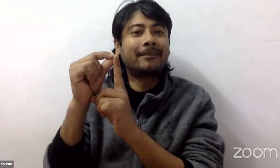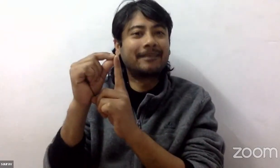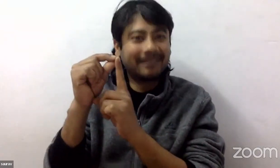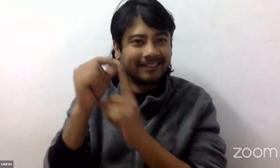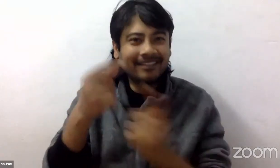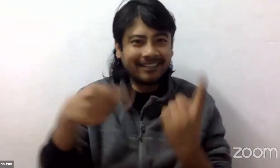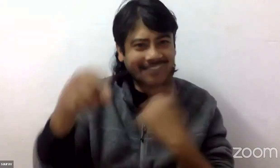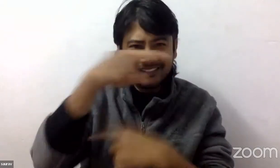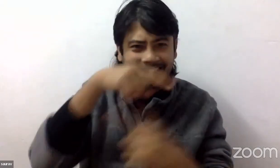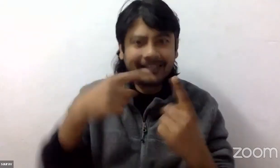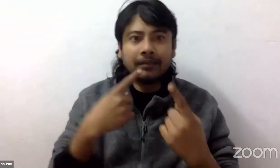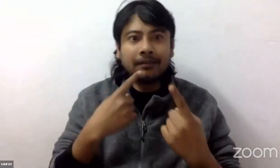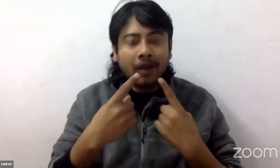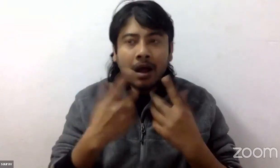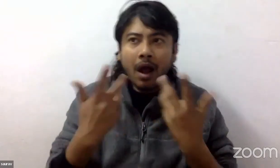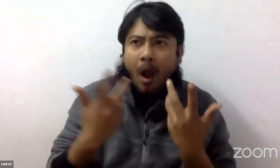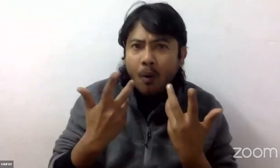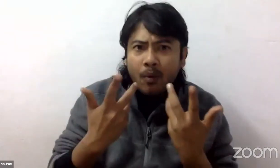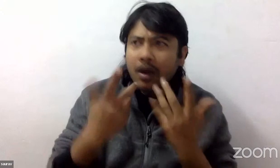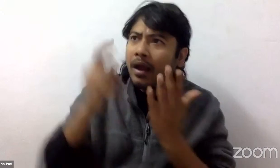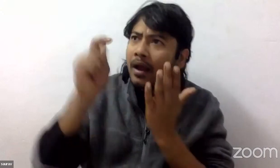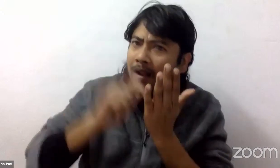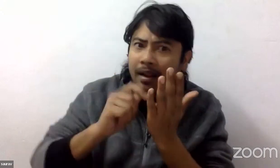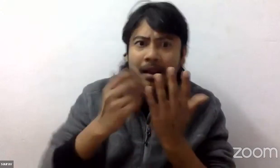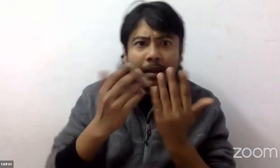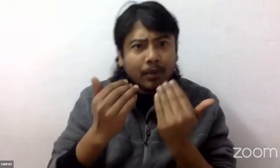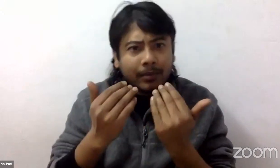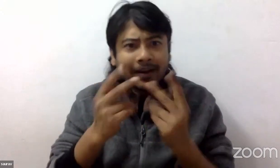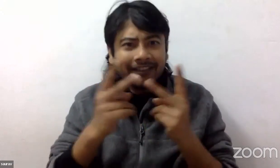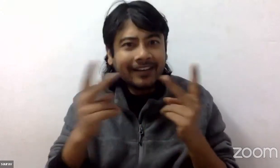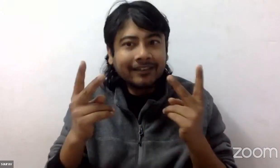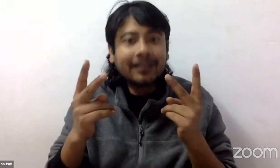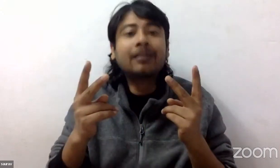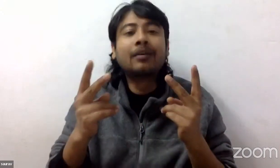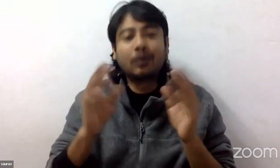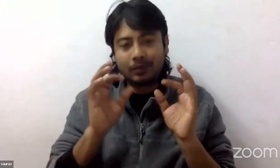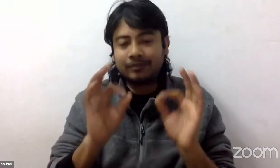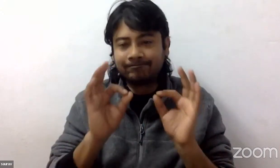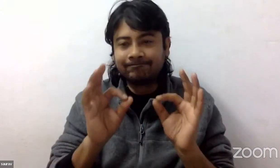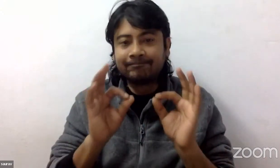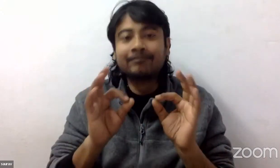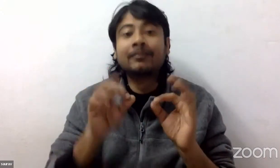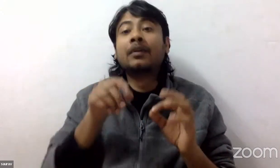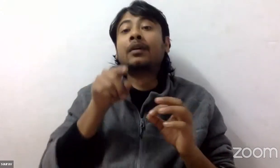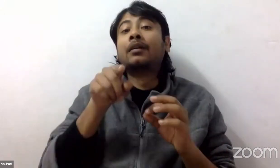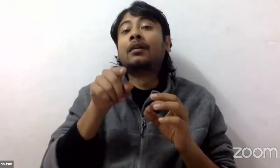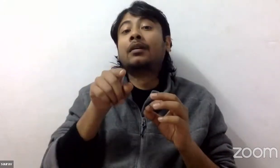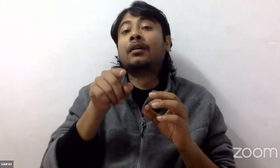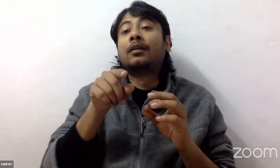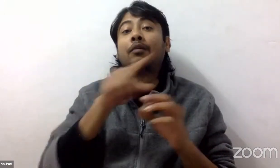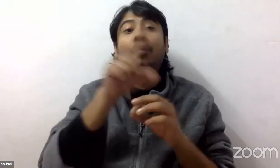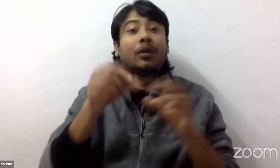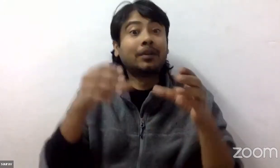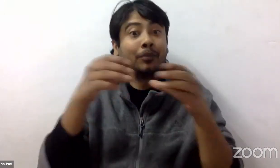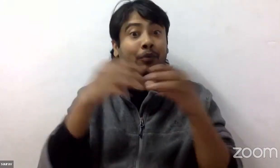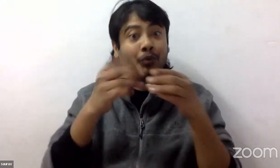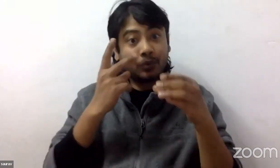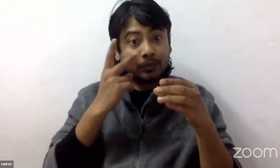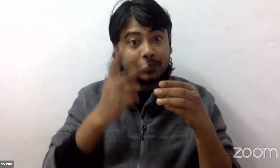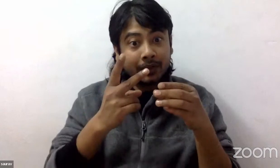every Ekadashi, we keep posting it again and again so that people who are joining new can download this app. It's a Vaishnav